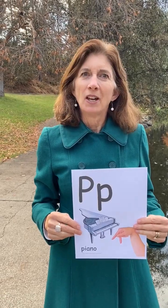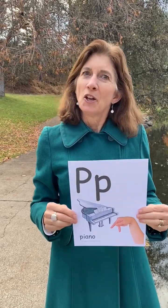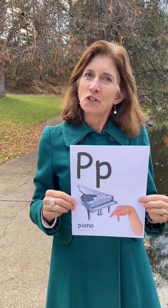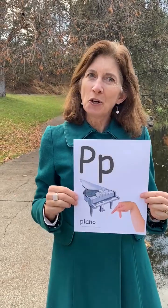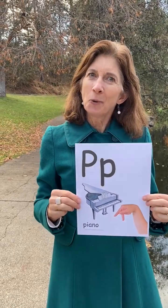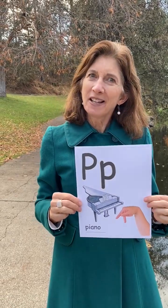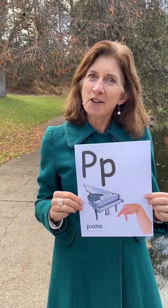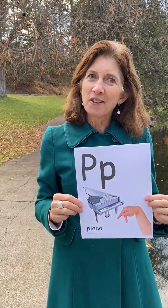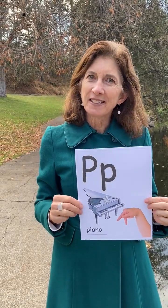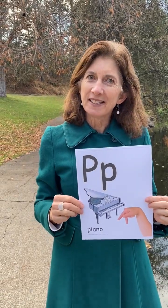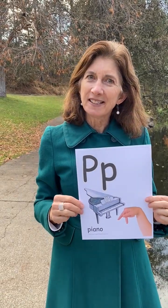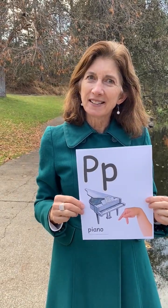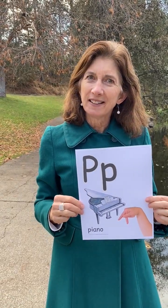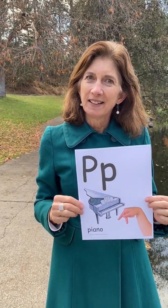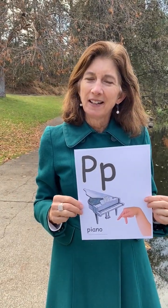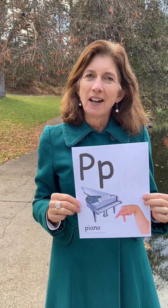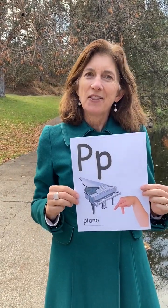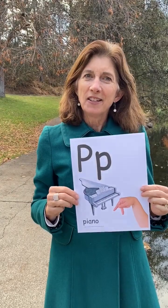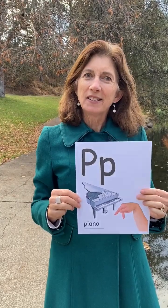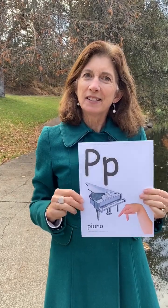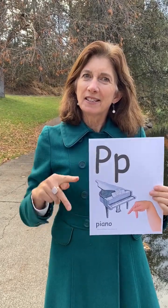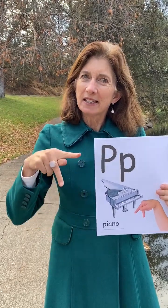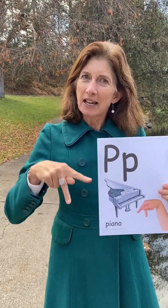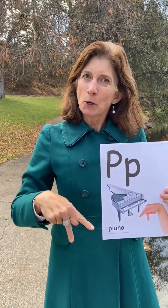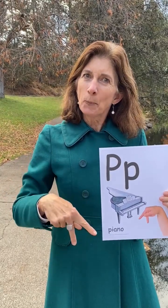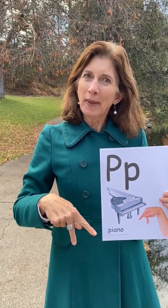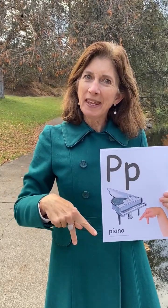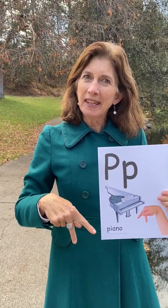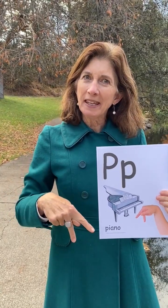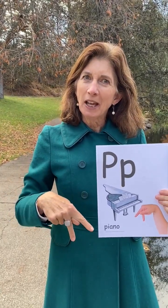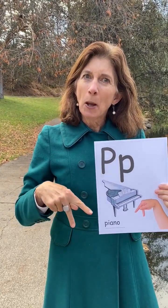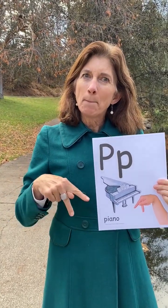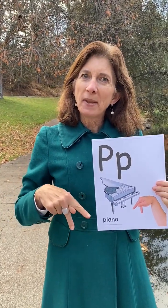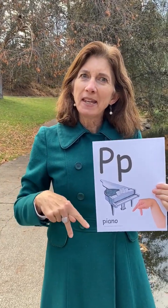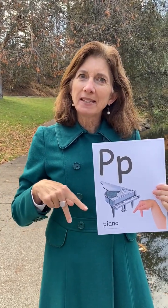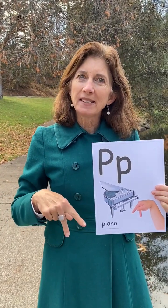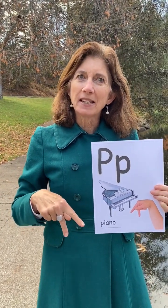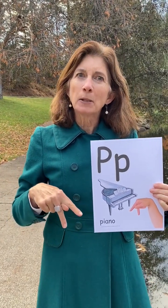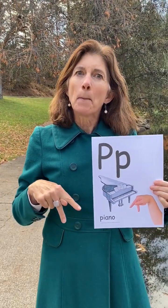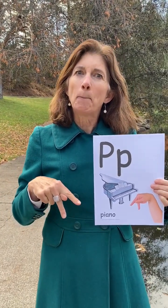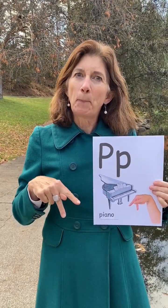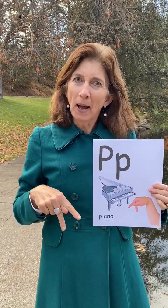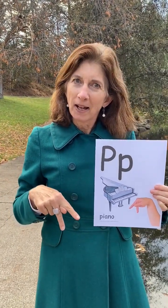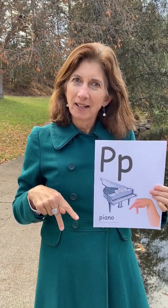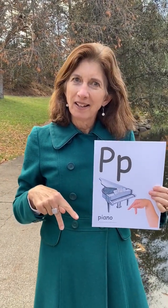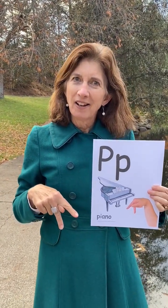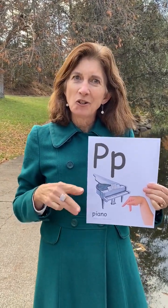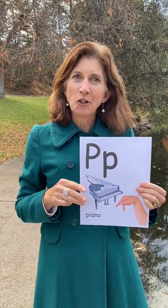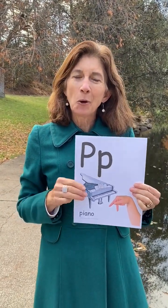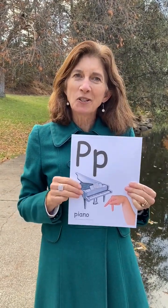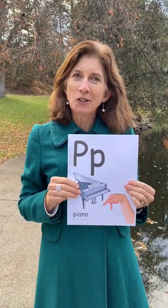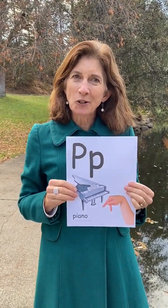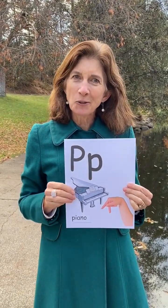Do you know what letter this is? This is the letter P. P says P. Do you know what starts with the